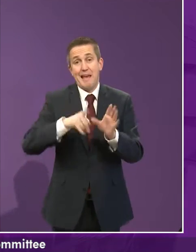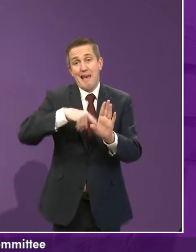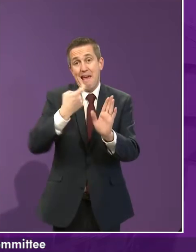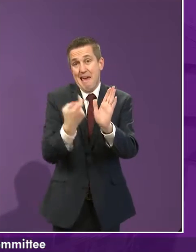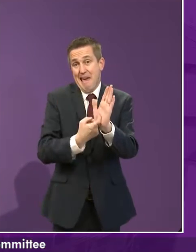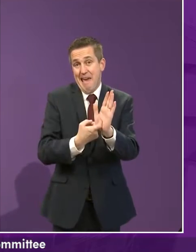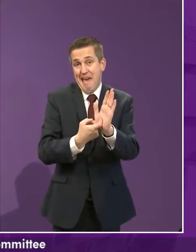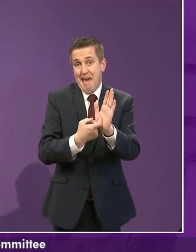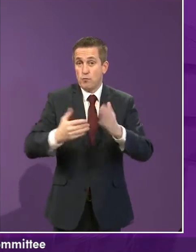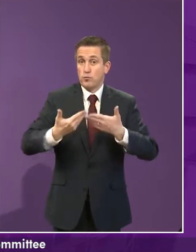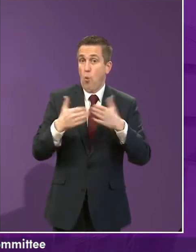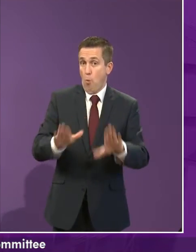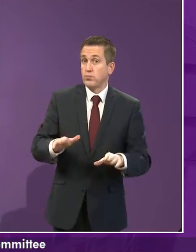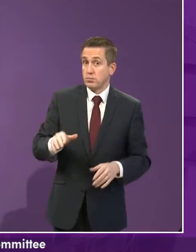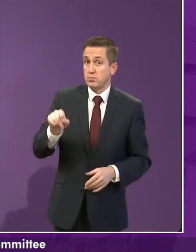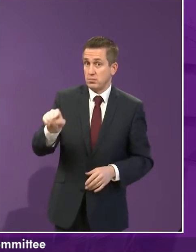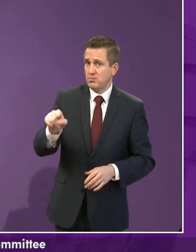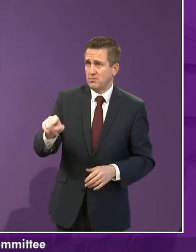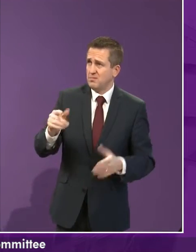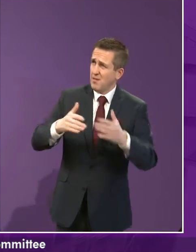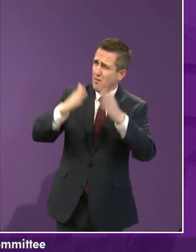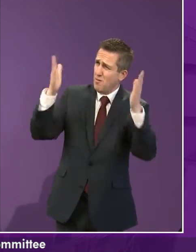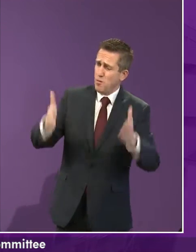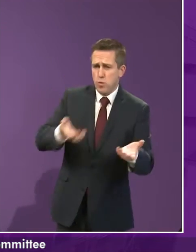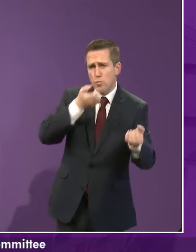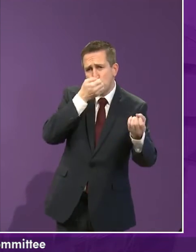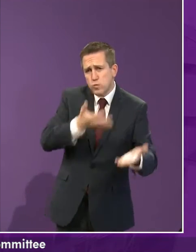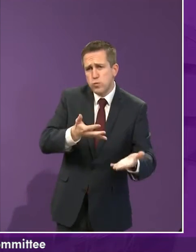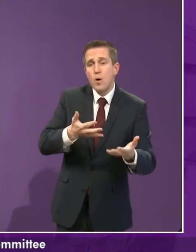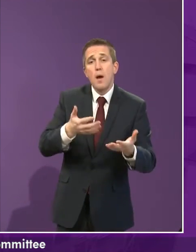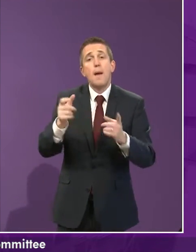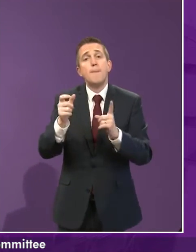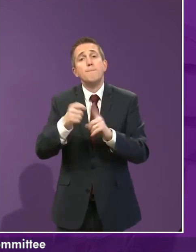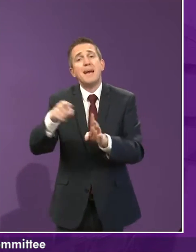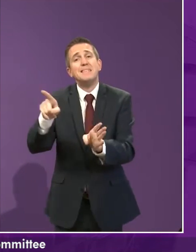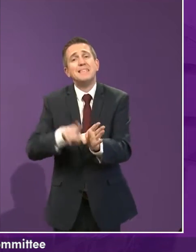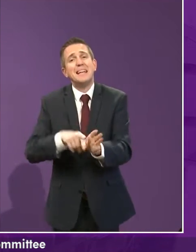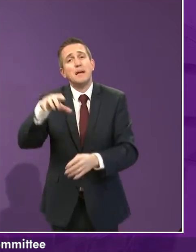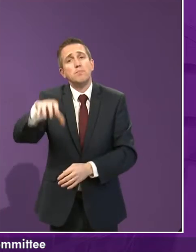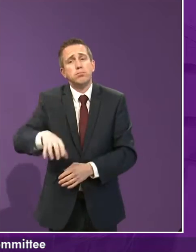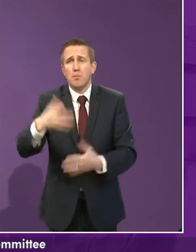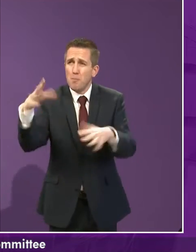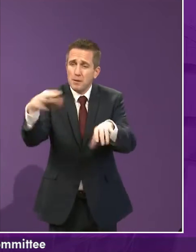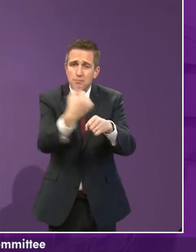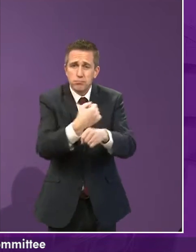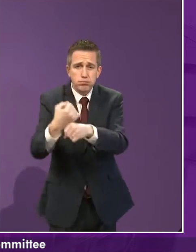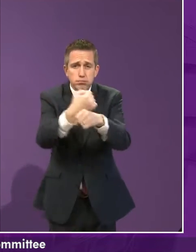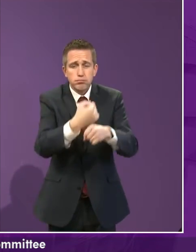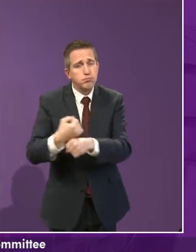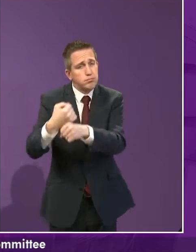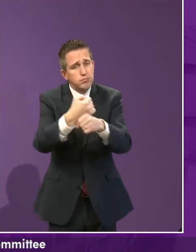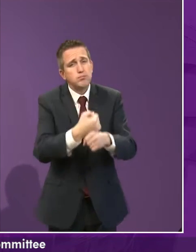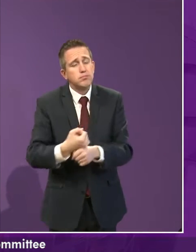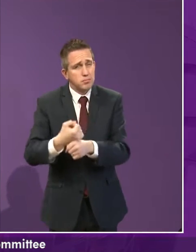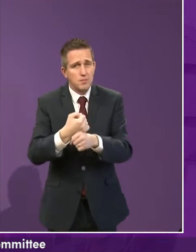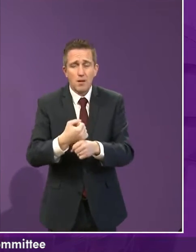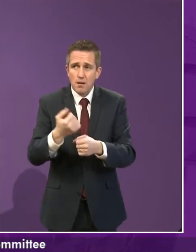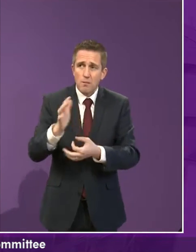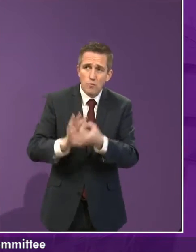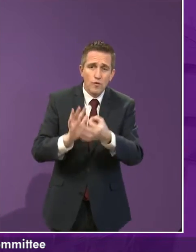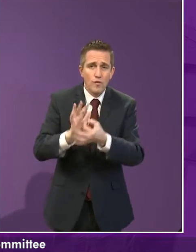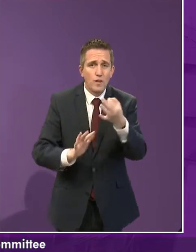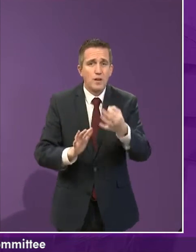development, so in terms of accessibility, that's second to none. Paisley Campus, we've gone through a massive amount of development with our new principal coming into post,